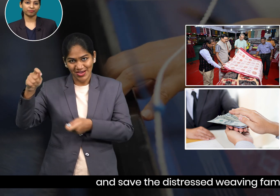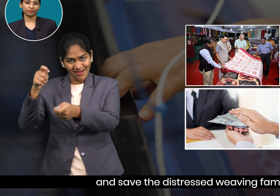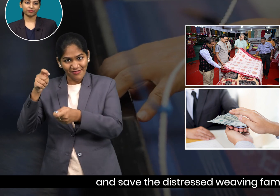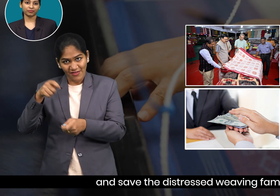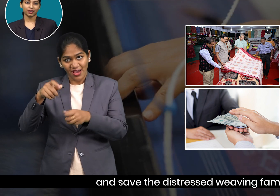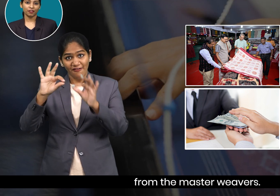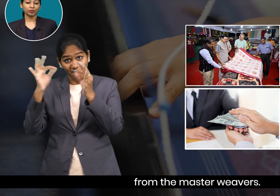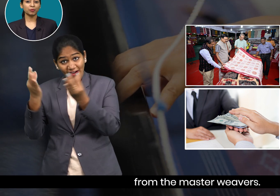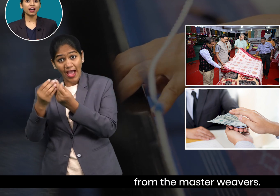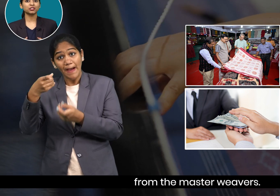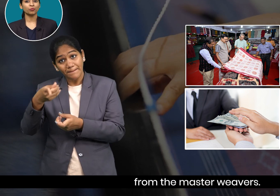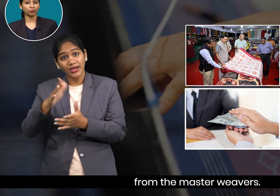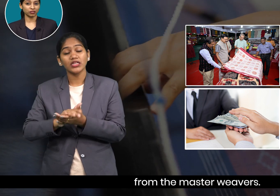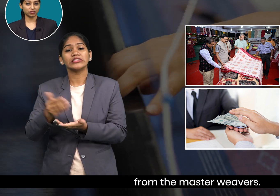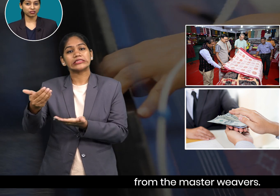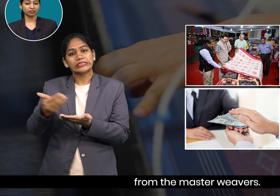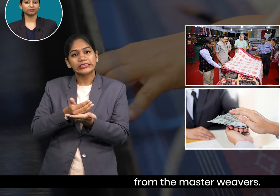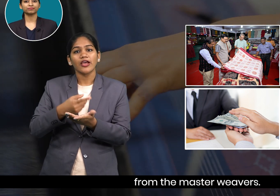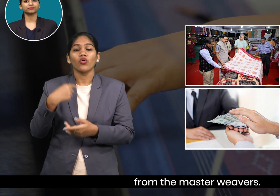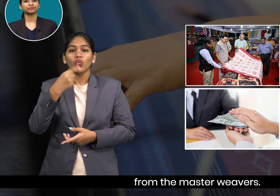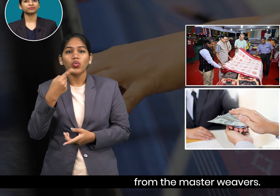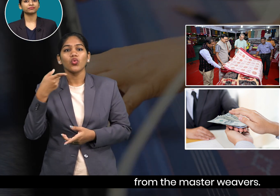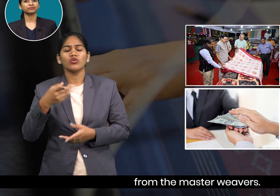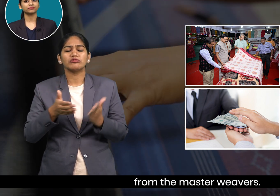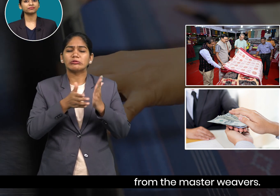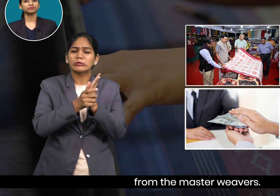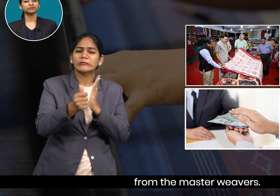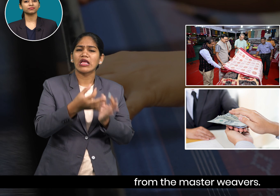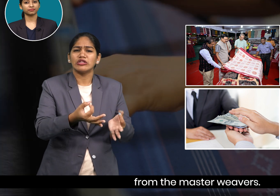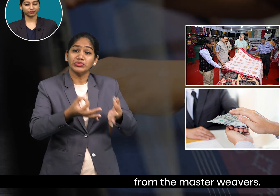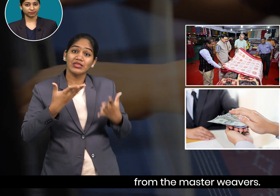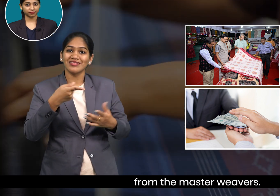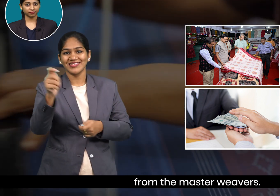families from the master weavers.